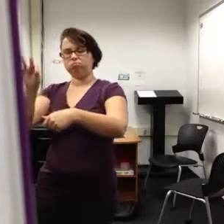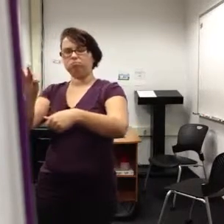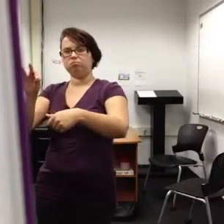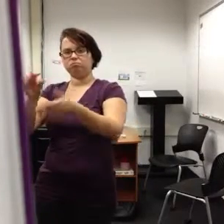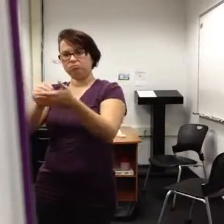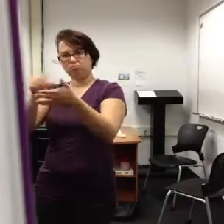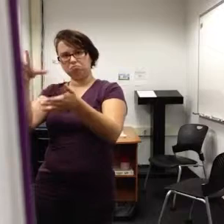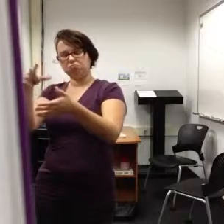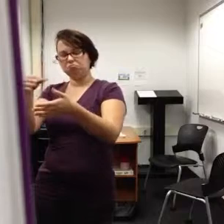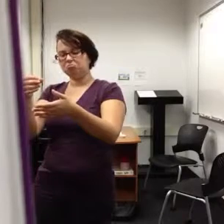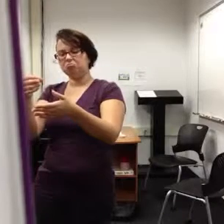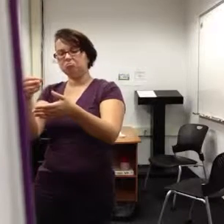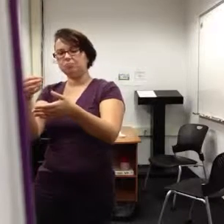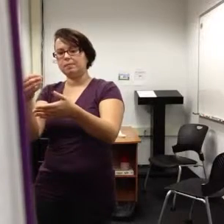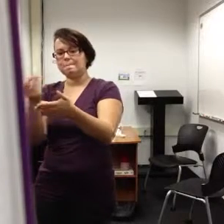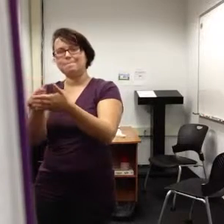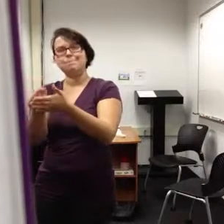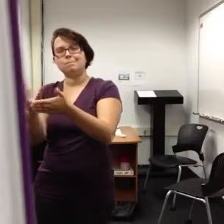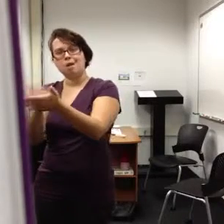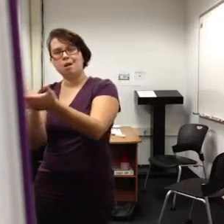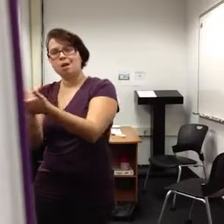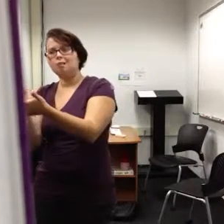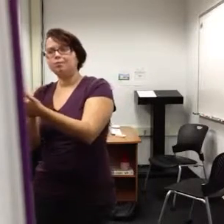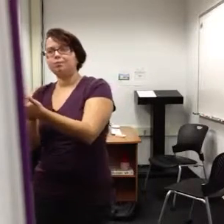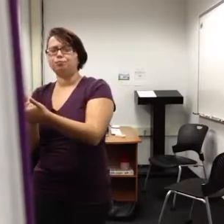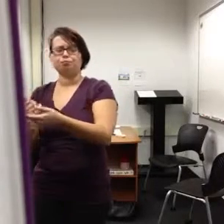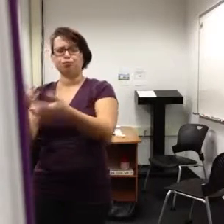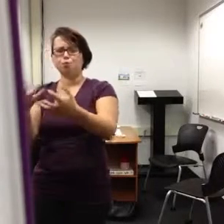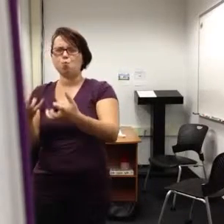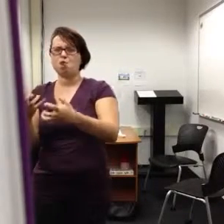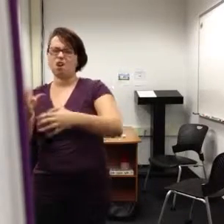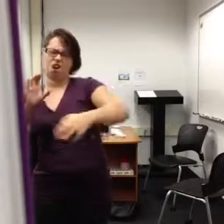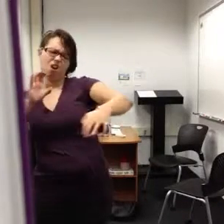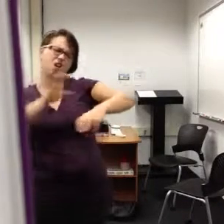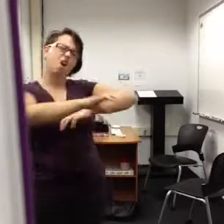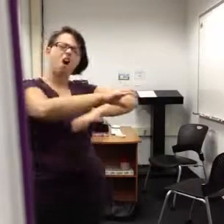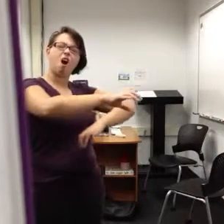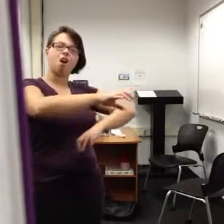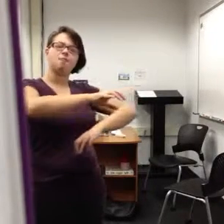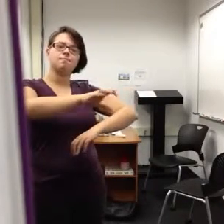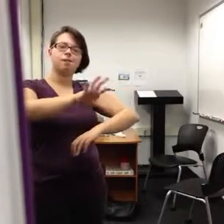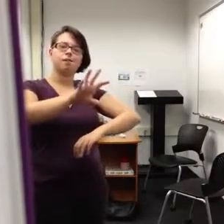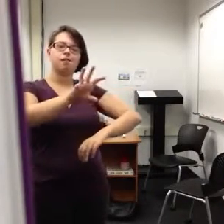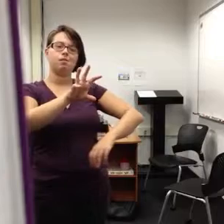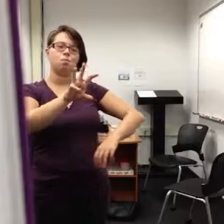in our idea of conquering the Wild West. Did we accord equality, consideration,